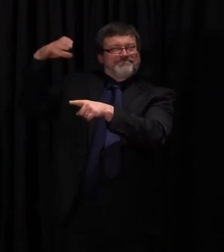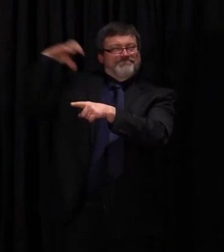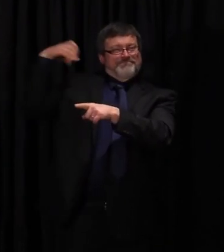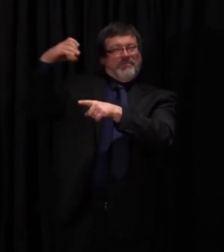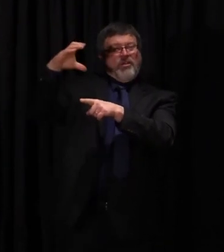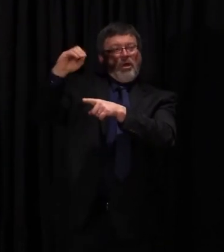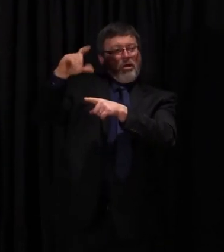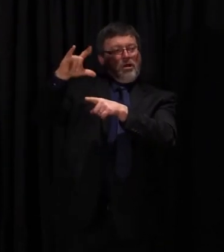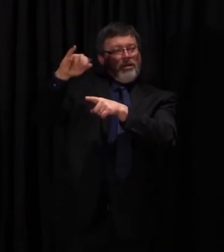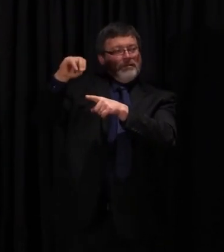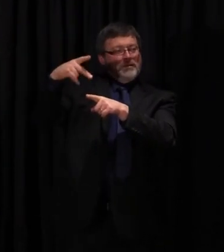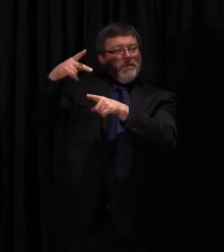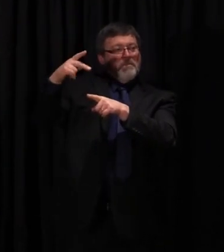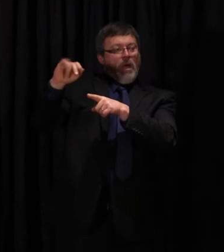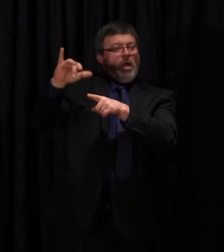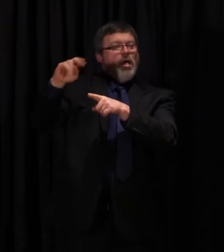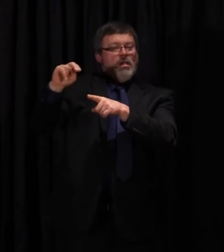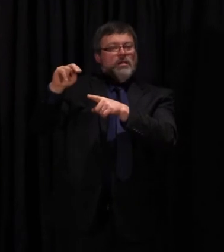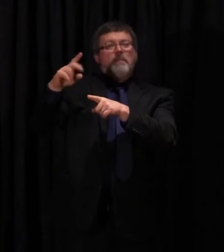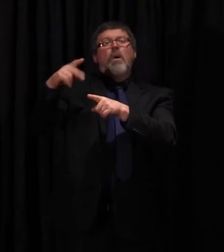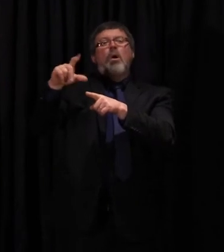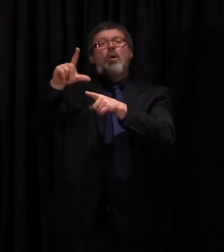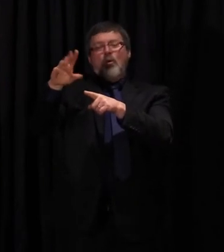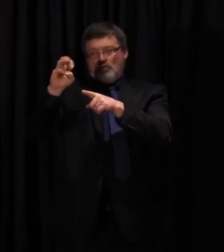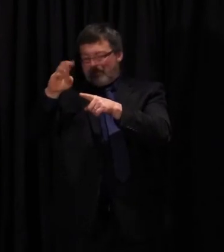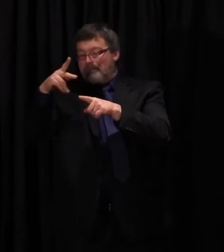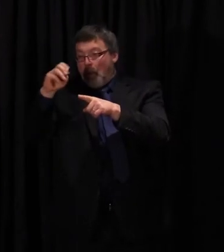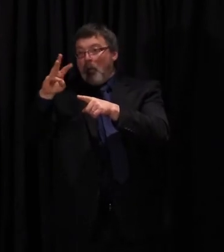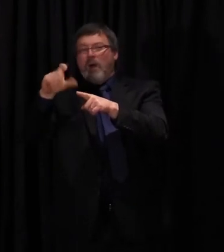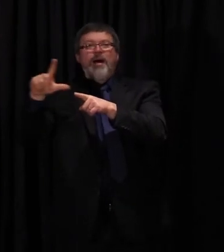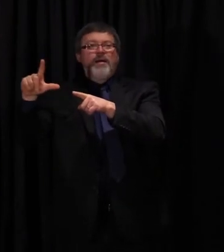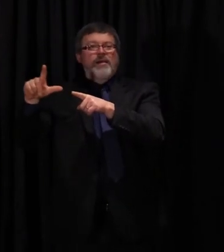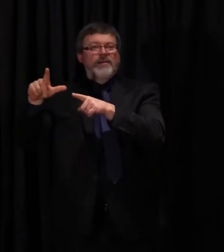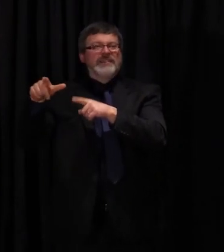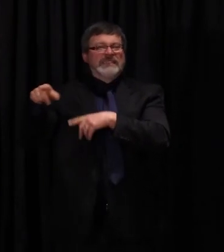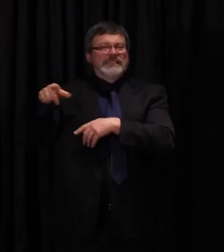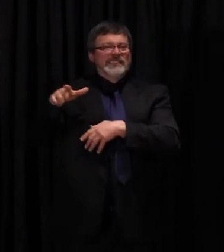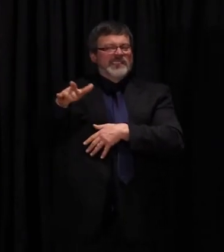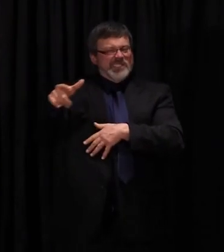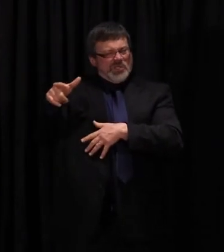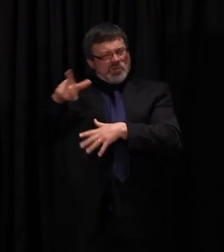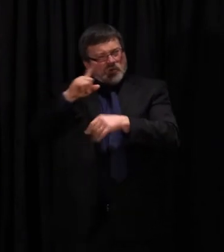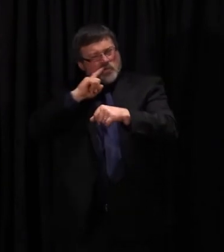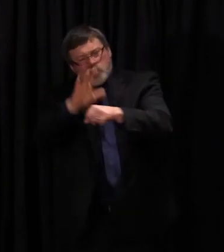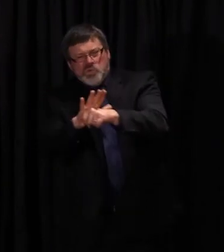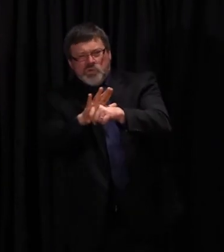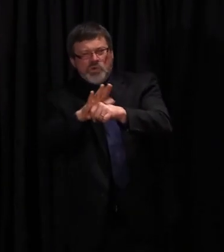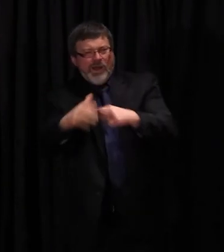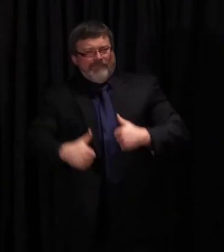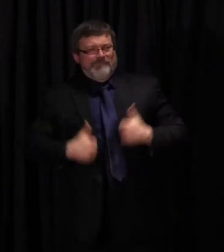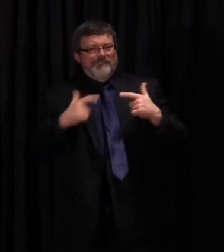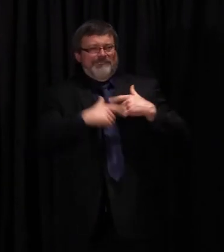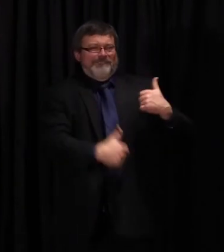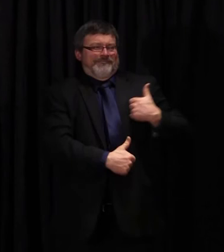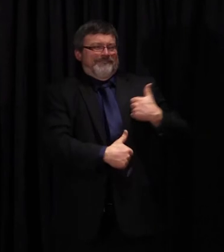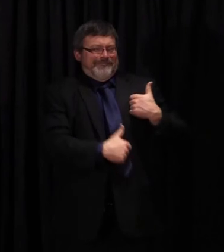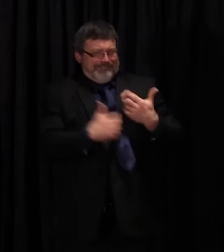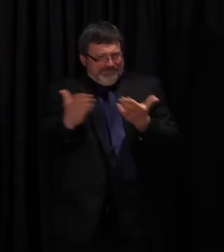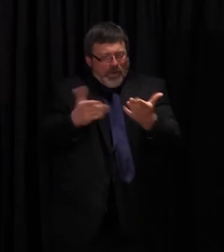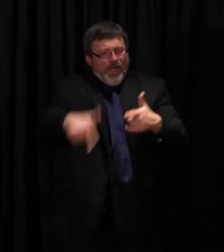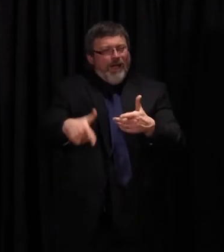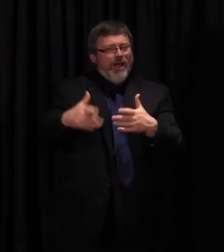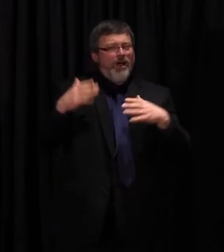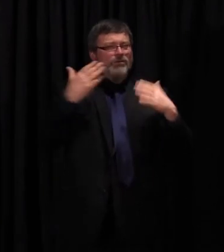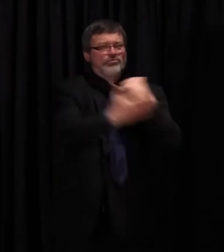General Colin Powell devoted his entire life to our country. He fought for freedom and